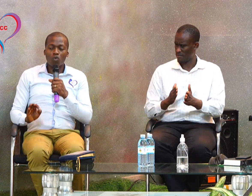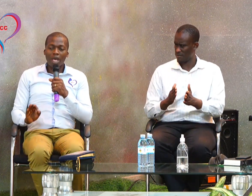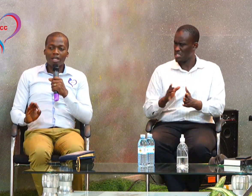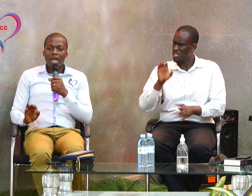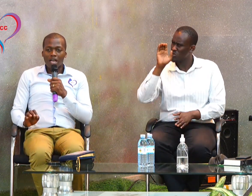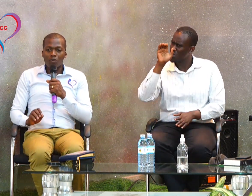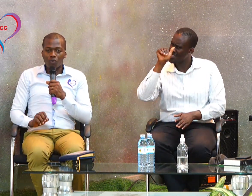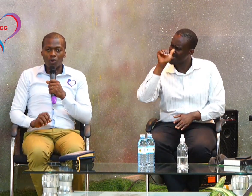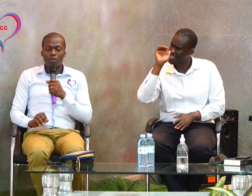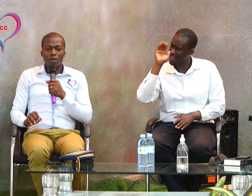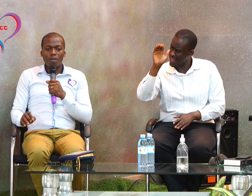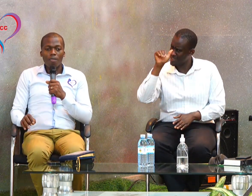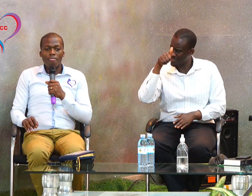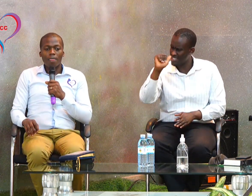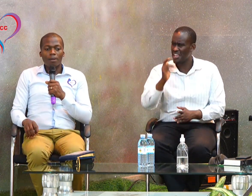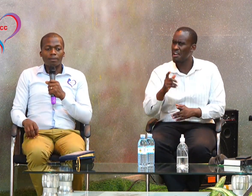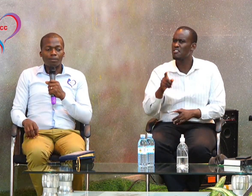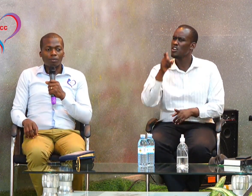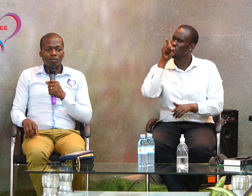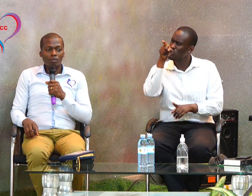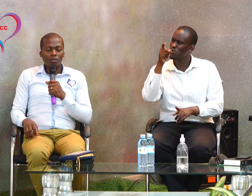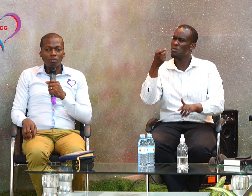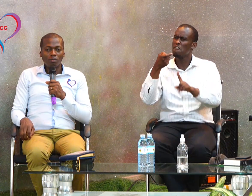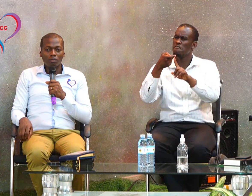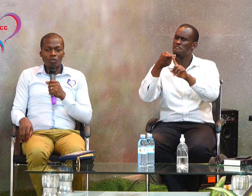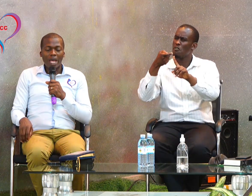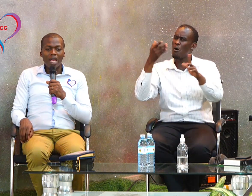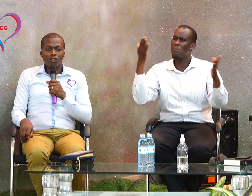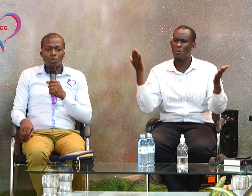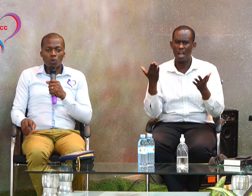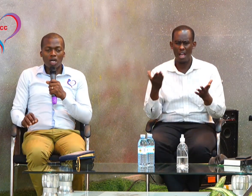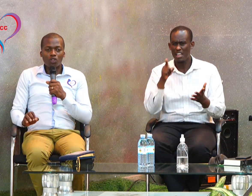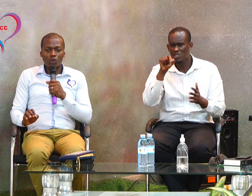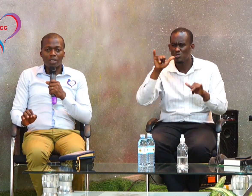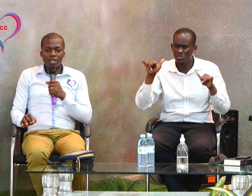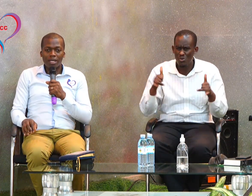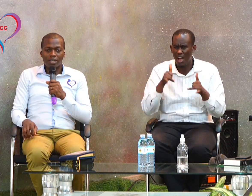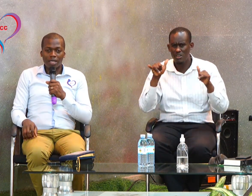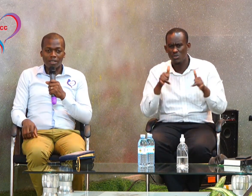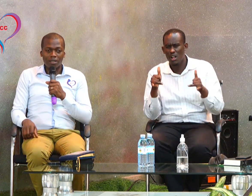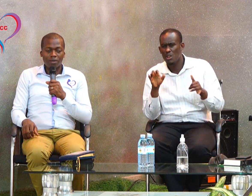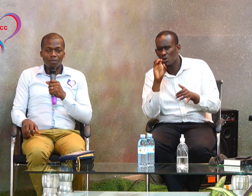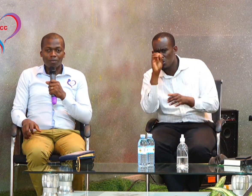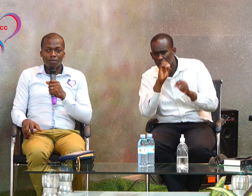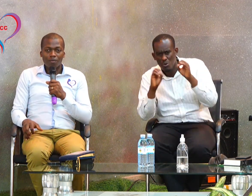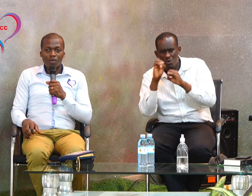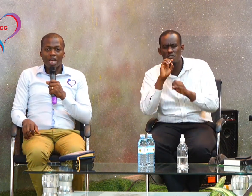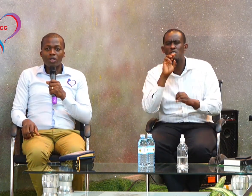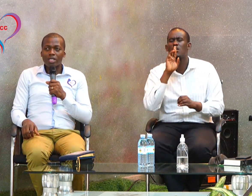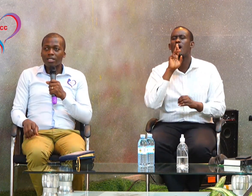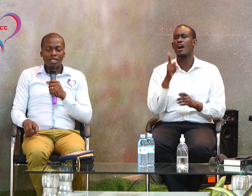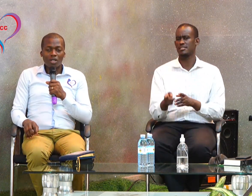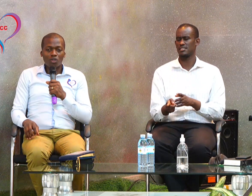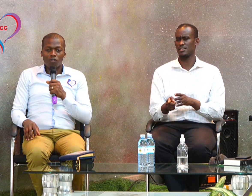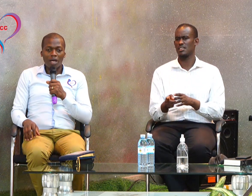himself. Where did I come from? Wiina okunoonya answers zaakyo. I have to look out for its answers. Ate teziri wala. And